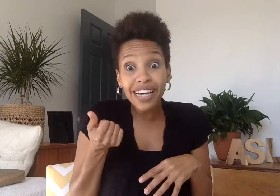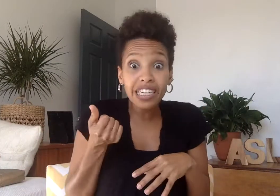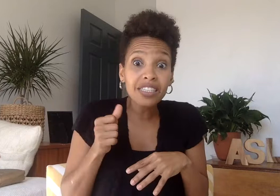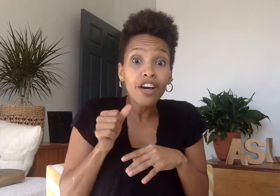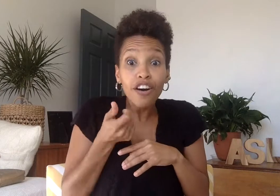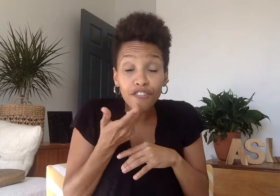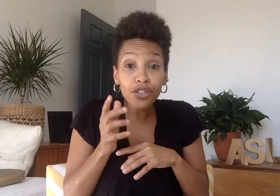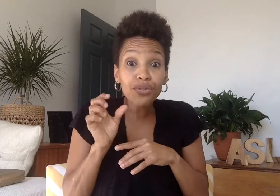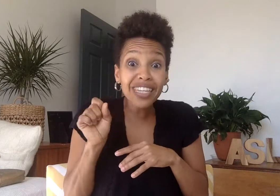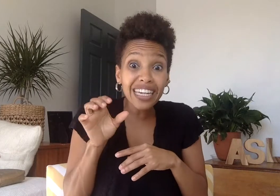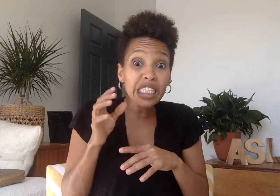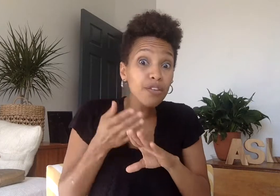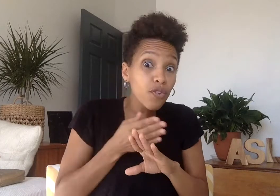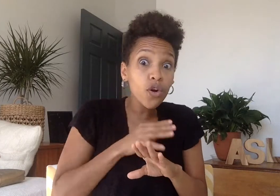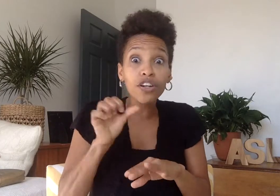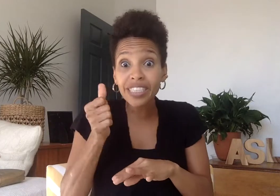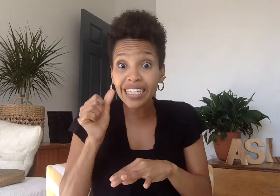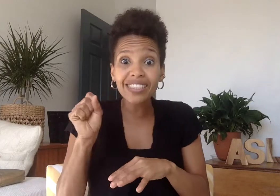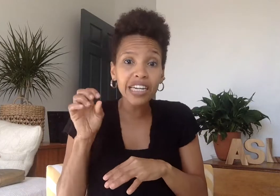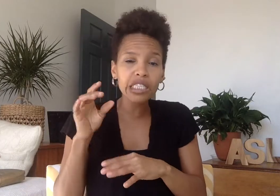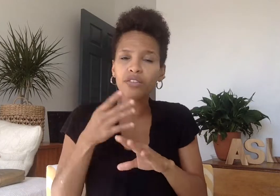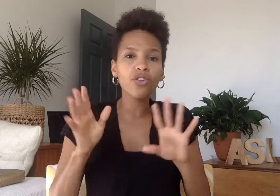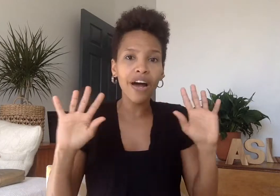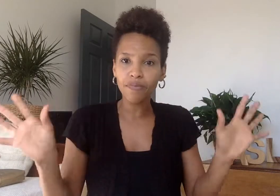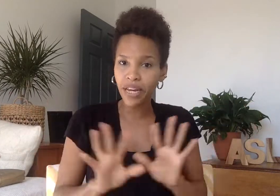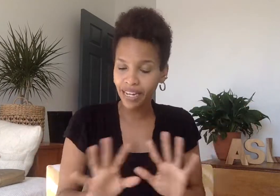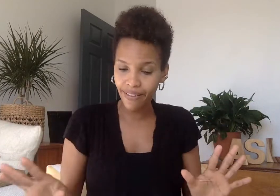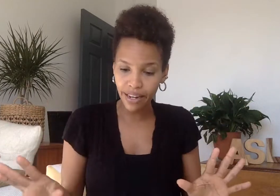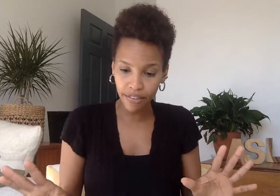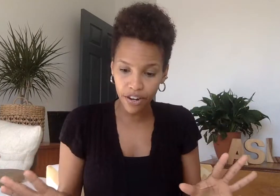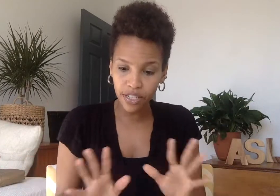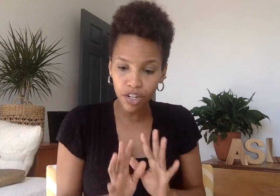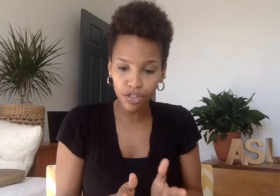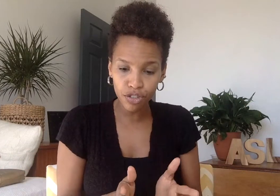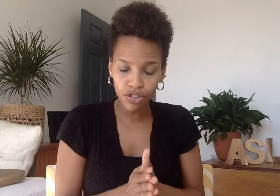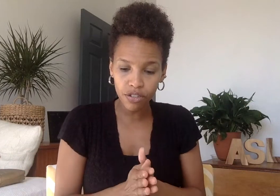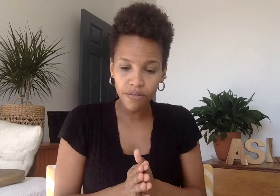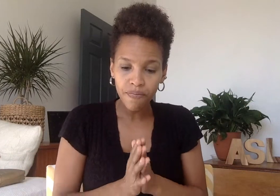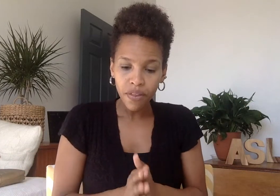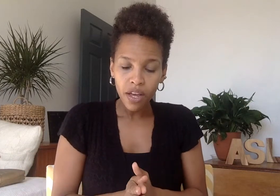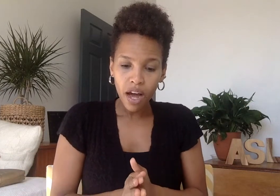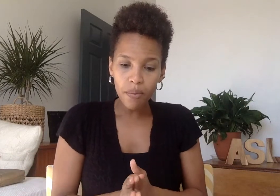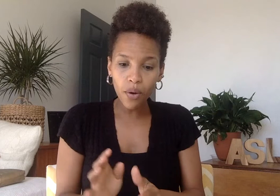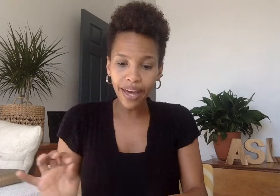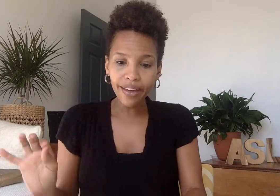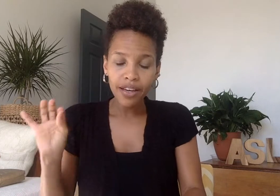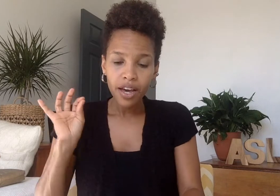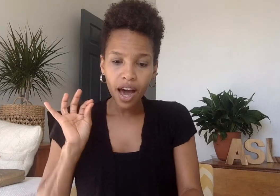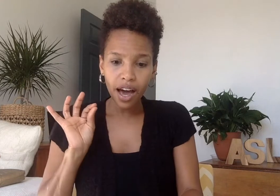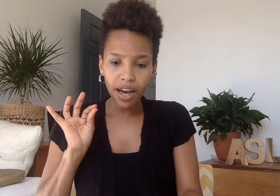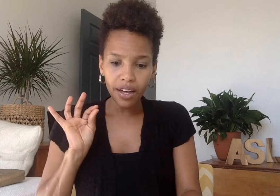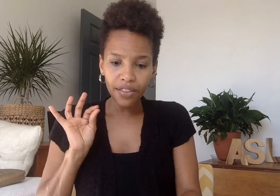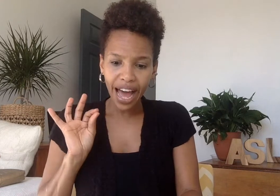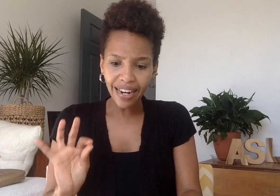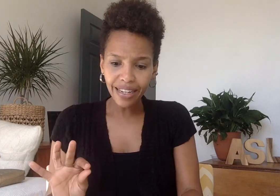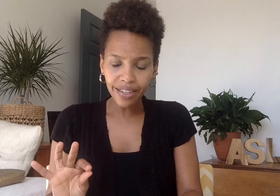seconds before, or 10 seconds, you don't have to put any of that in there. It's understood. Okay, that